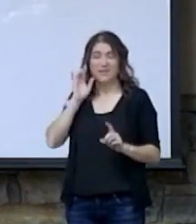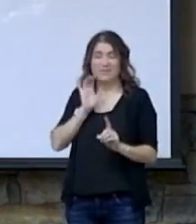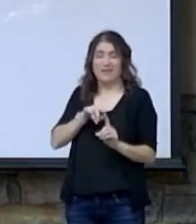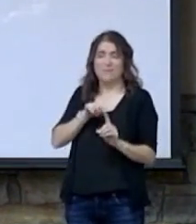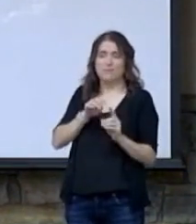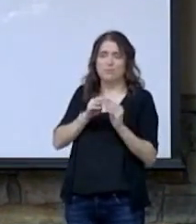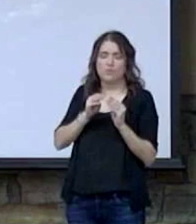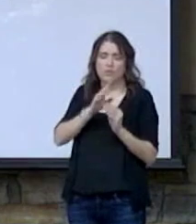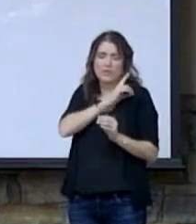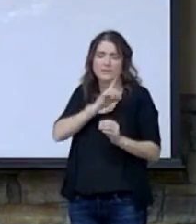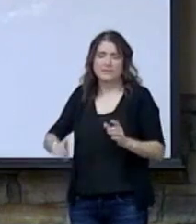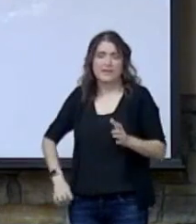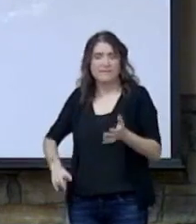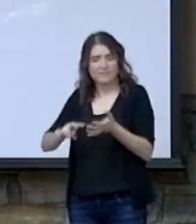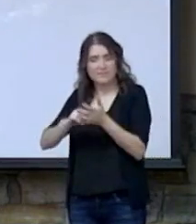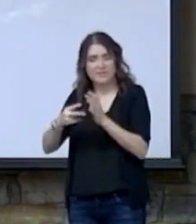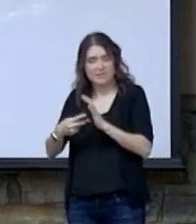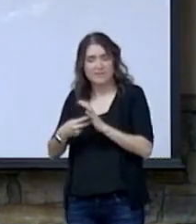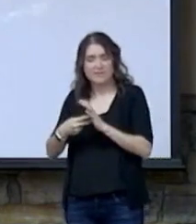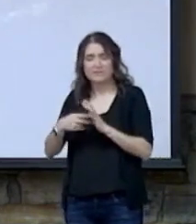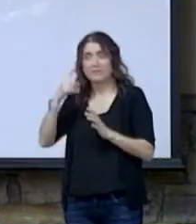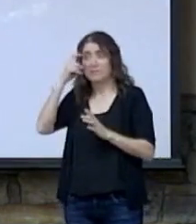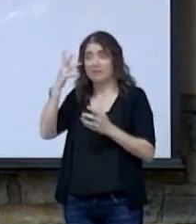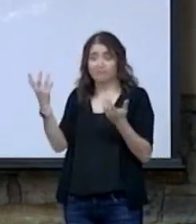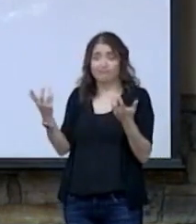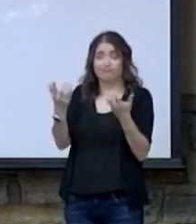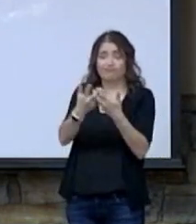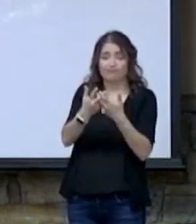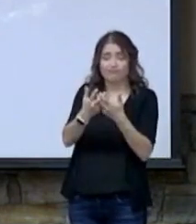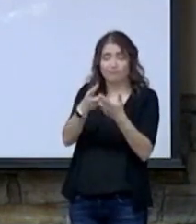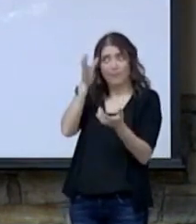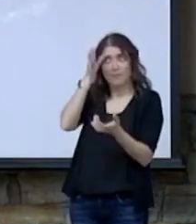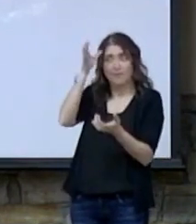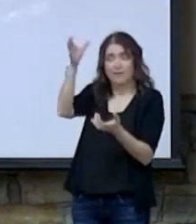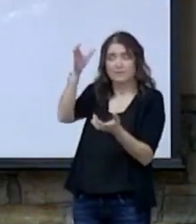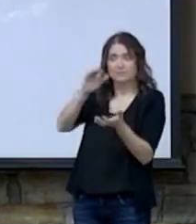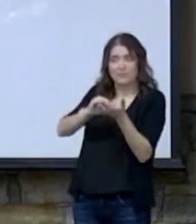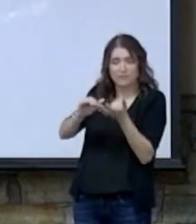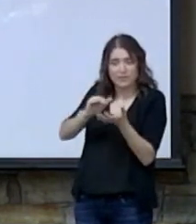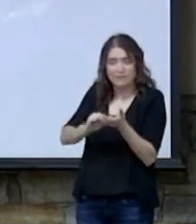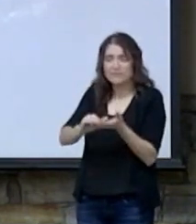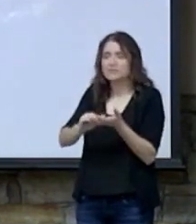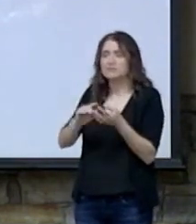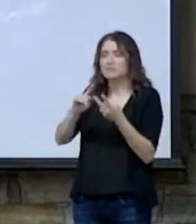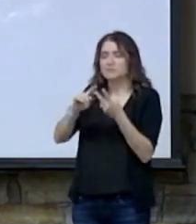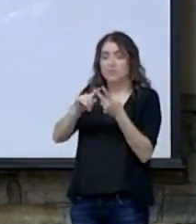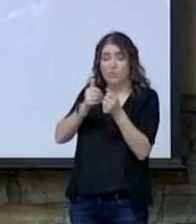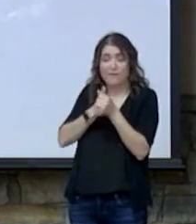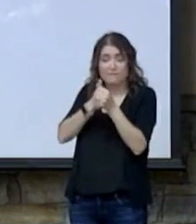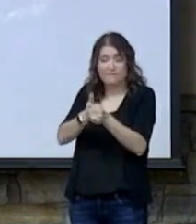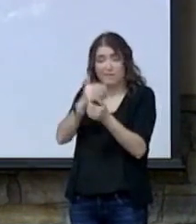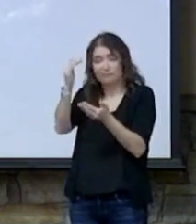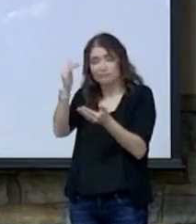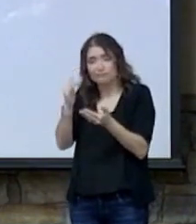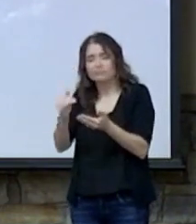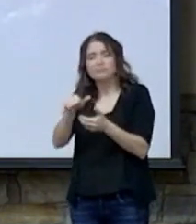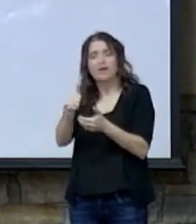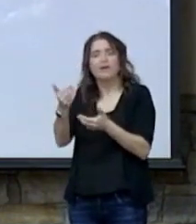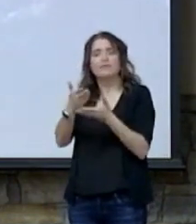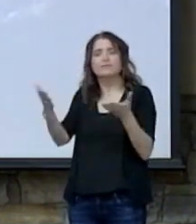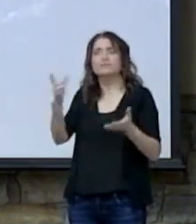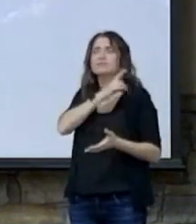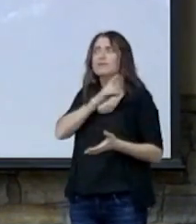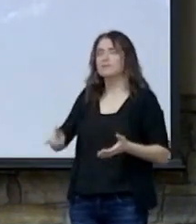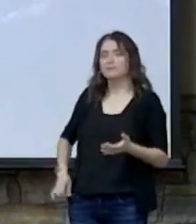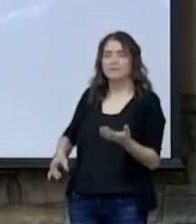because it fits in with the concept of forgiveness. It fits in with what follows and some of the other things that David is thankful